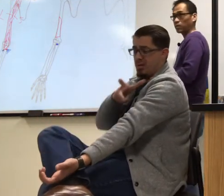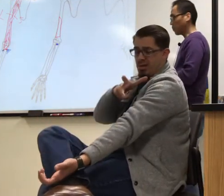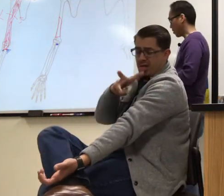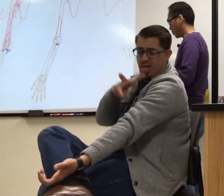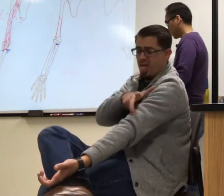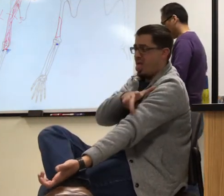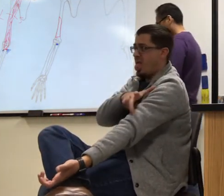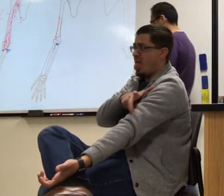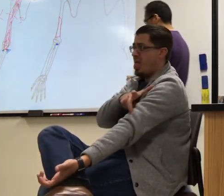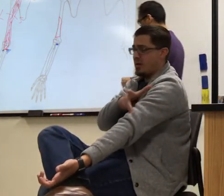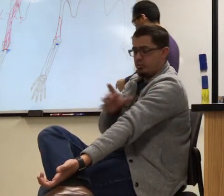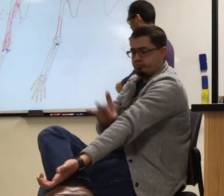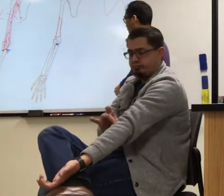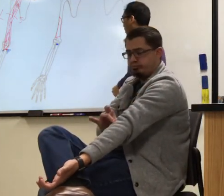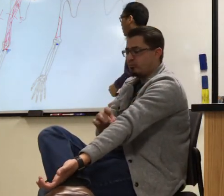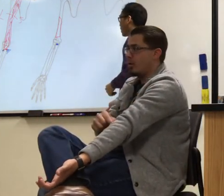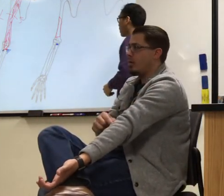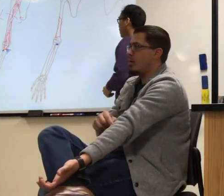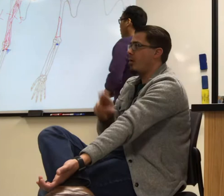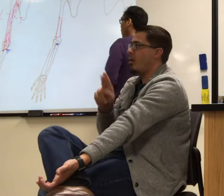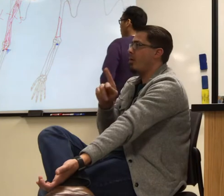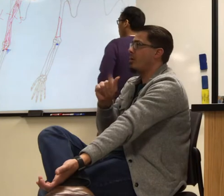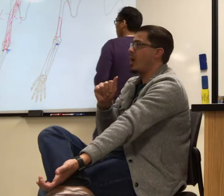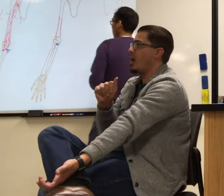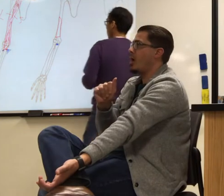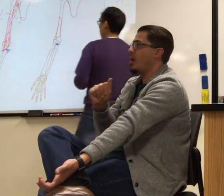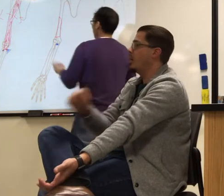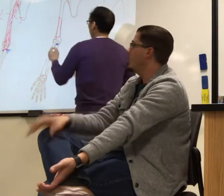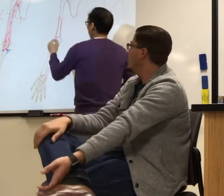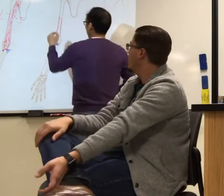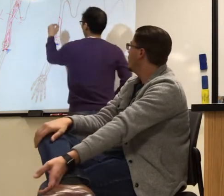On the ulna bone. So a muscle that